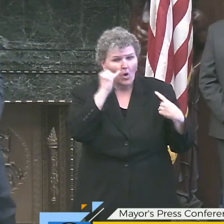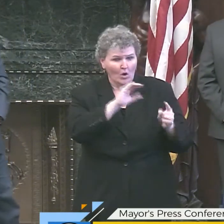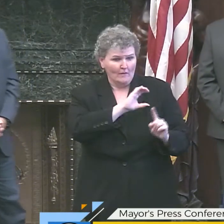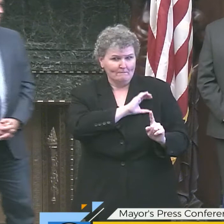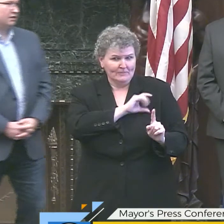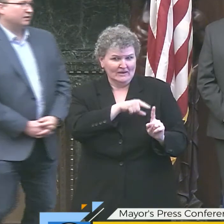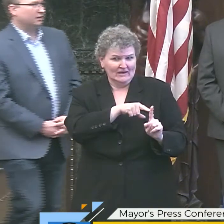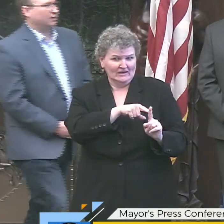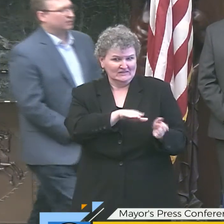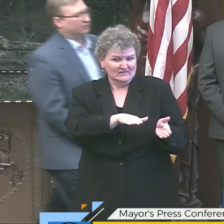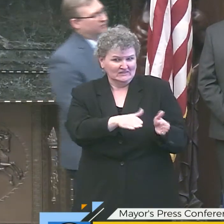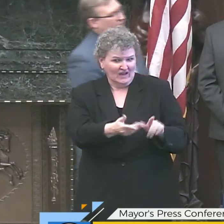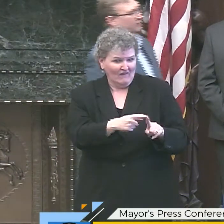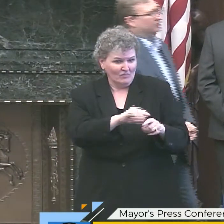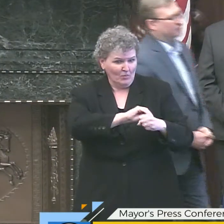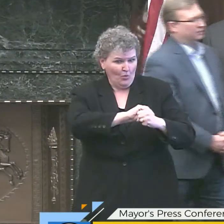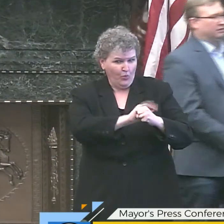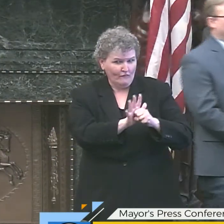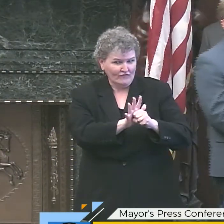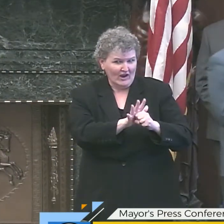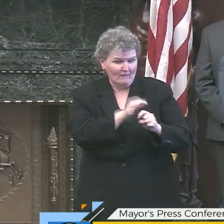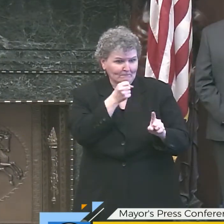COVID-19?